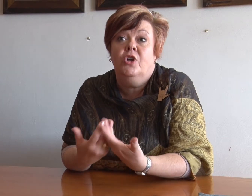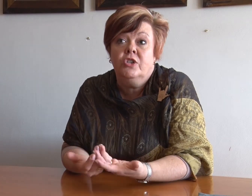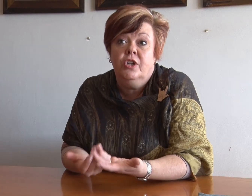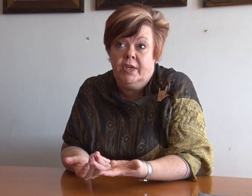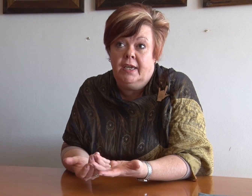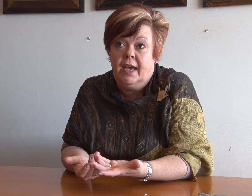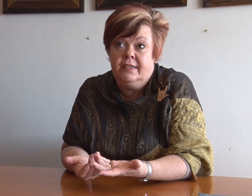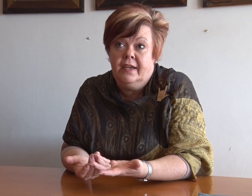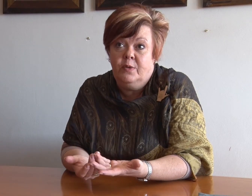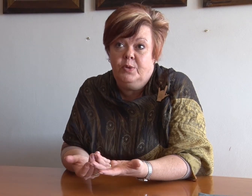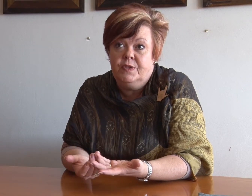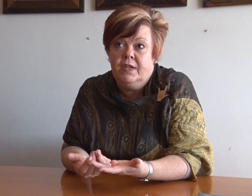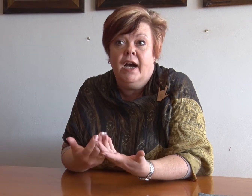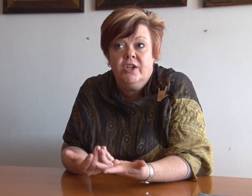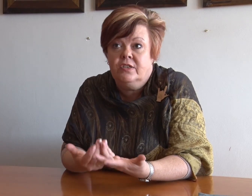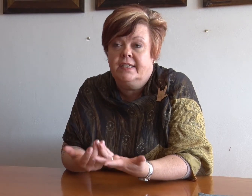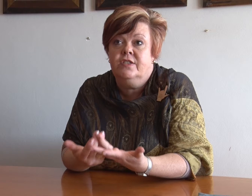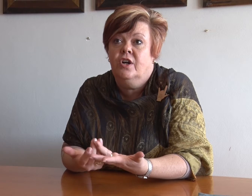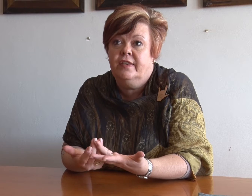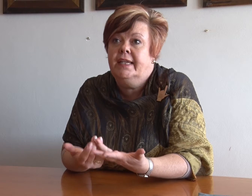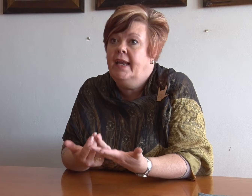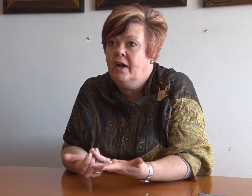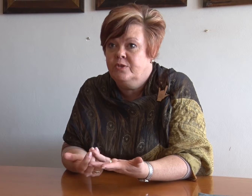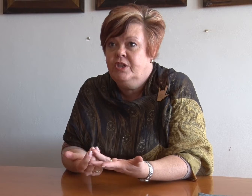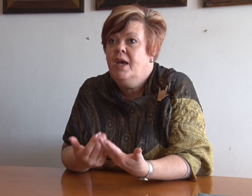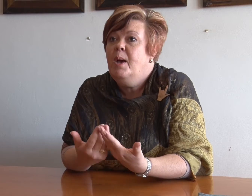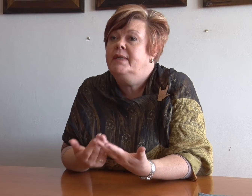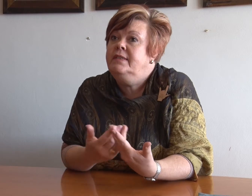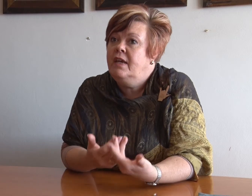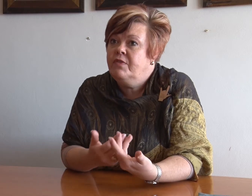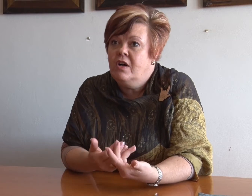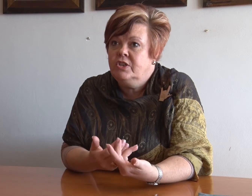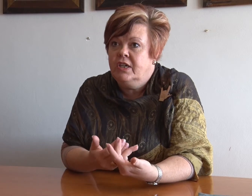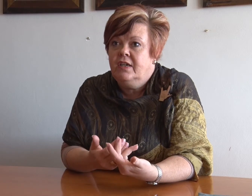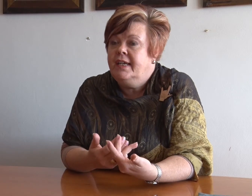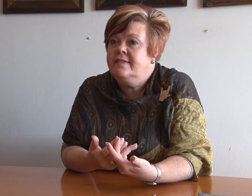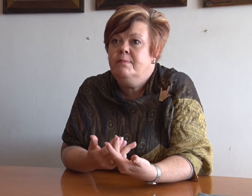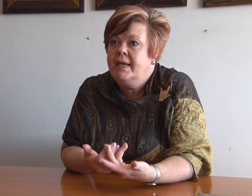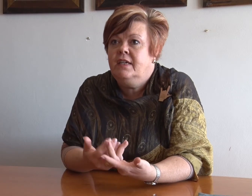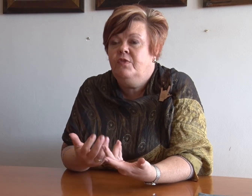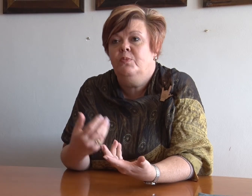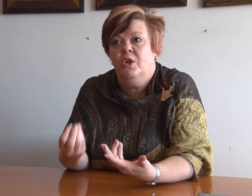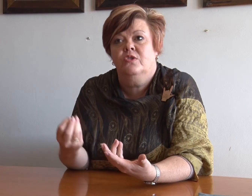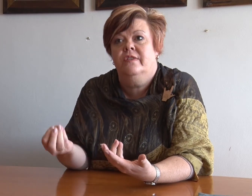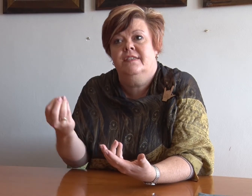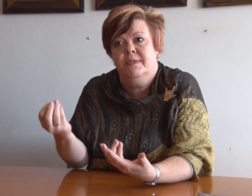not looking at another person. Eye contact is not then allowed. But in deaf culture, it doesn't matter if you belong to that